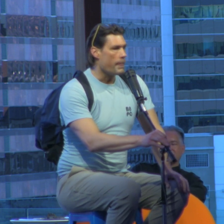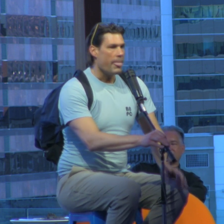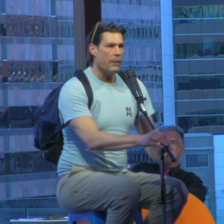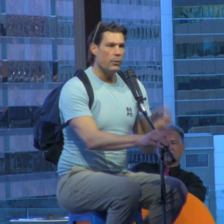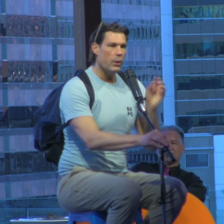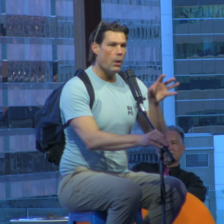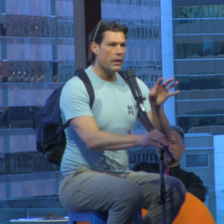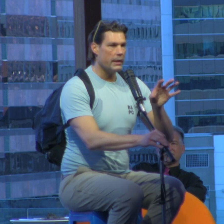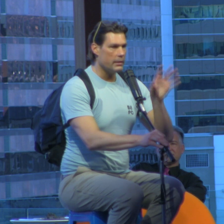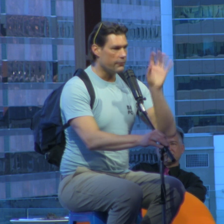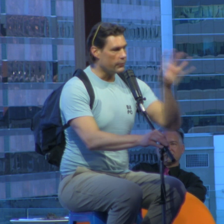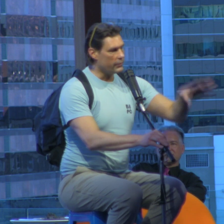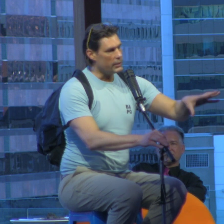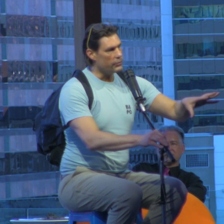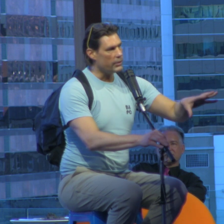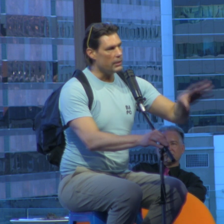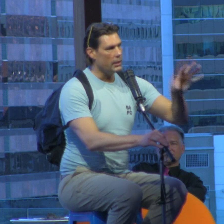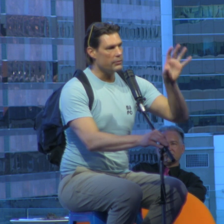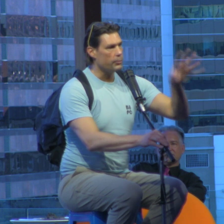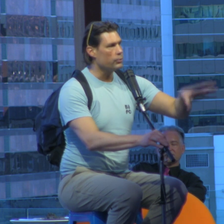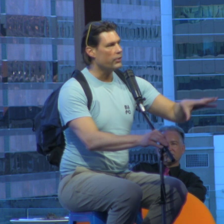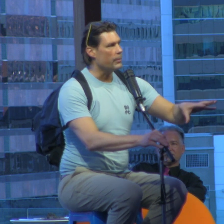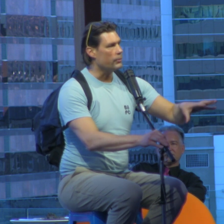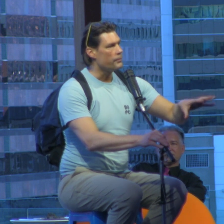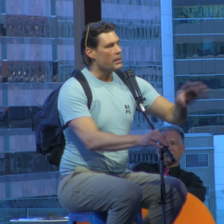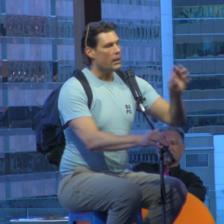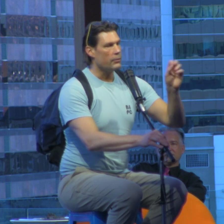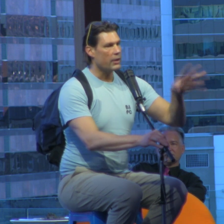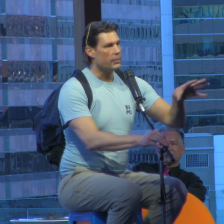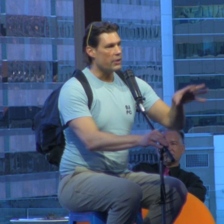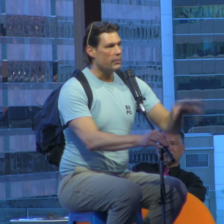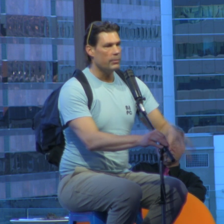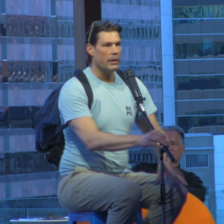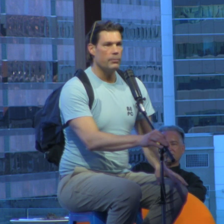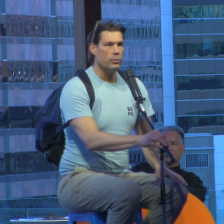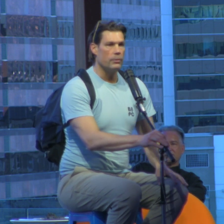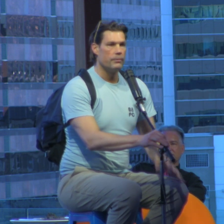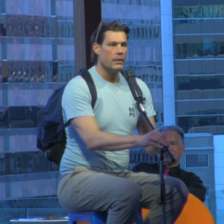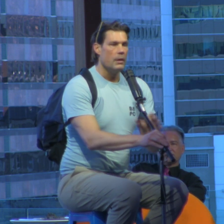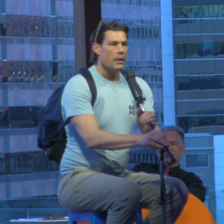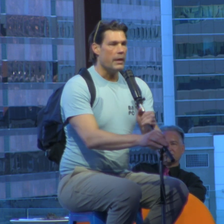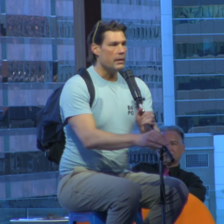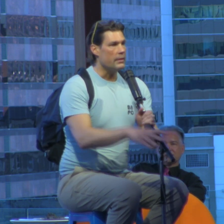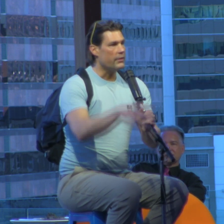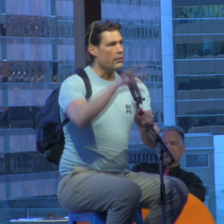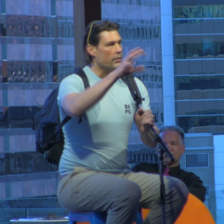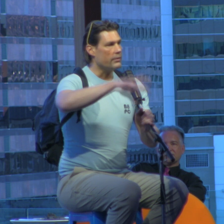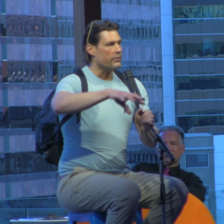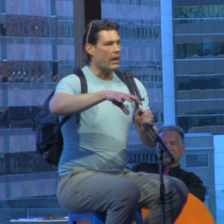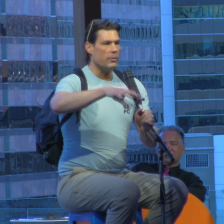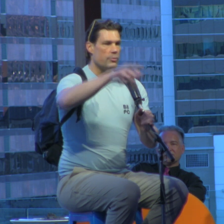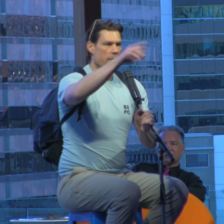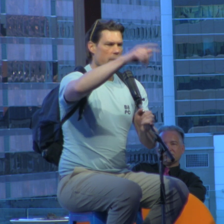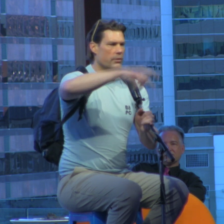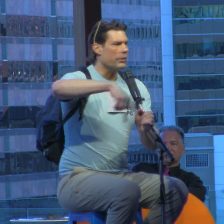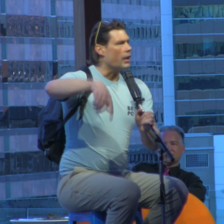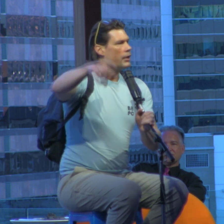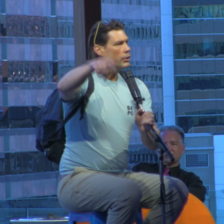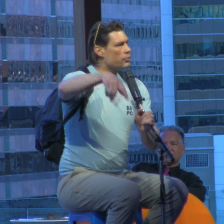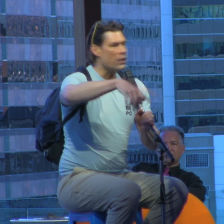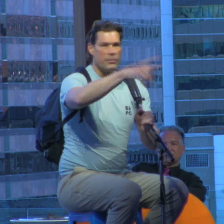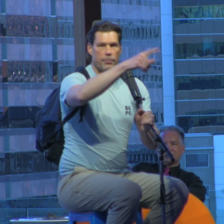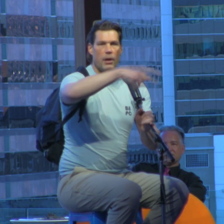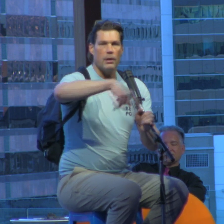bar. And when we walk in, the first thing you see is a pool table, and there's a couple gentlemen playing pool. Then in the center of this establishment, there is